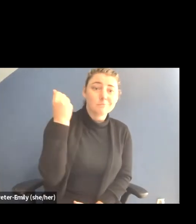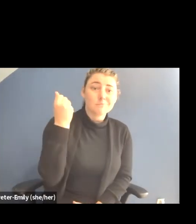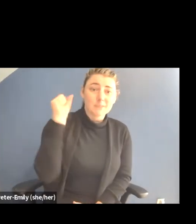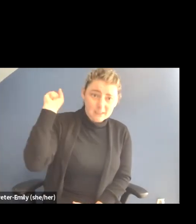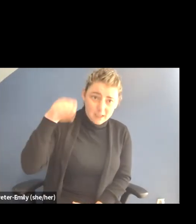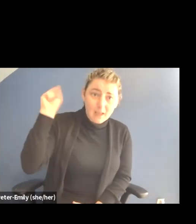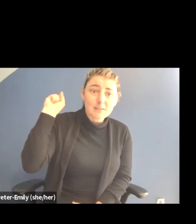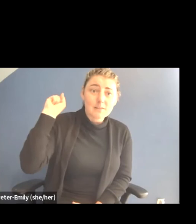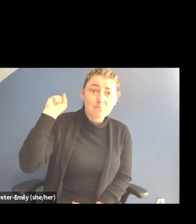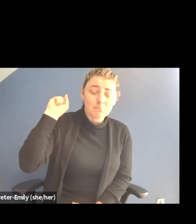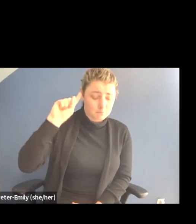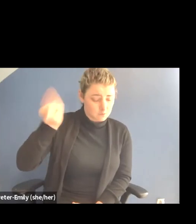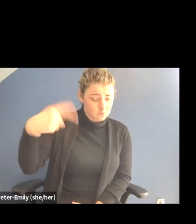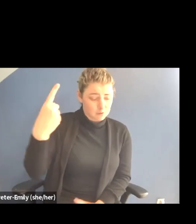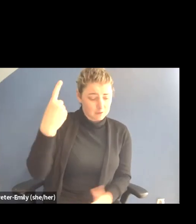is only today,